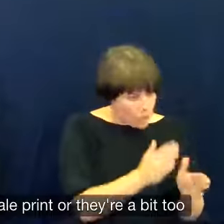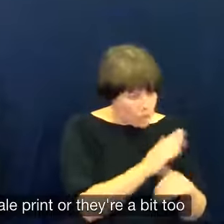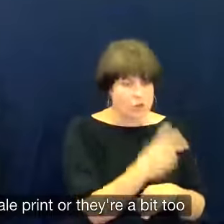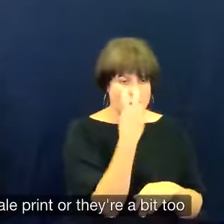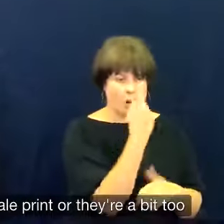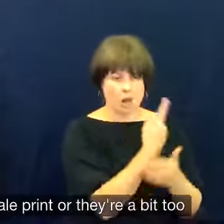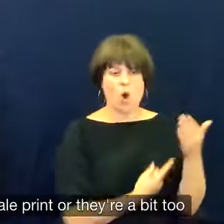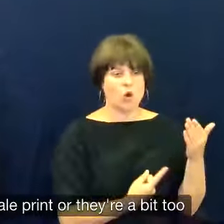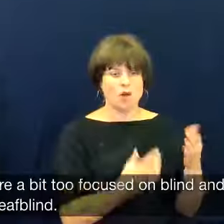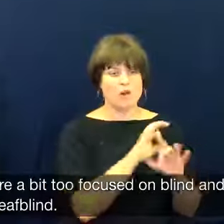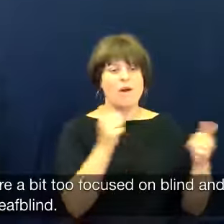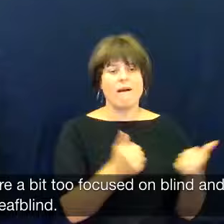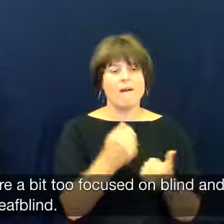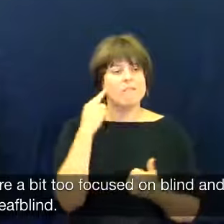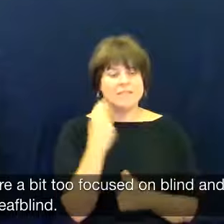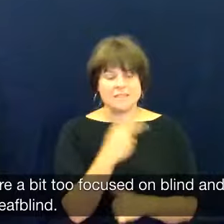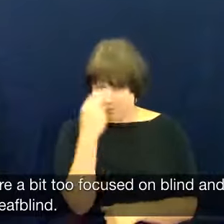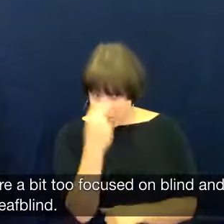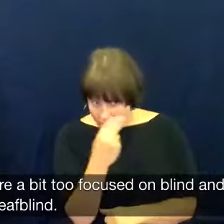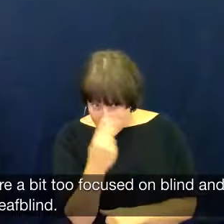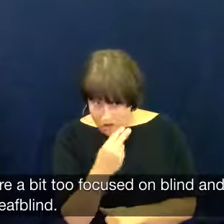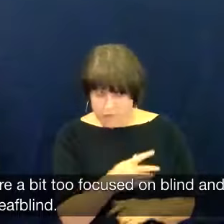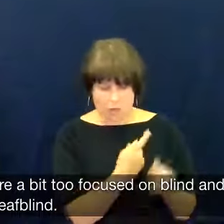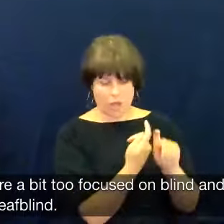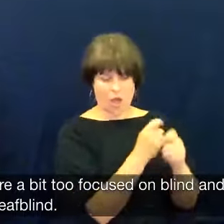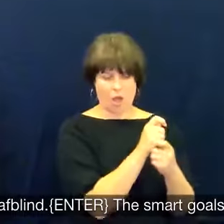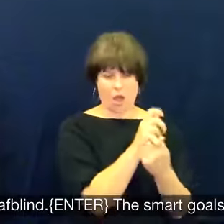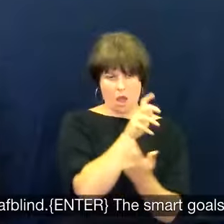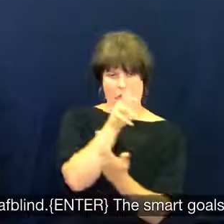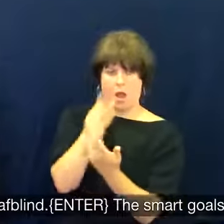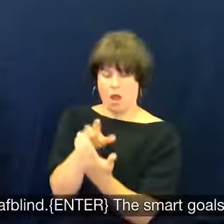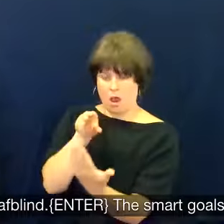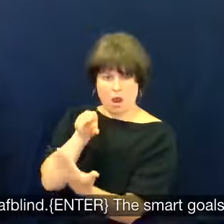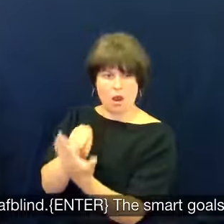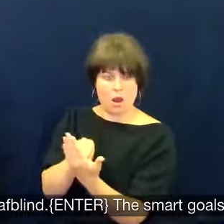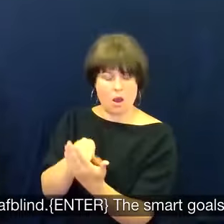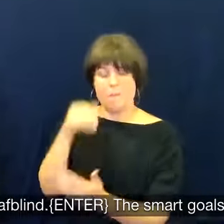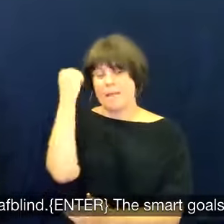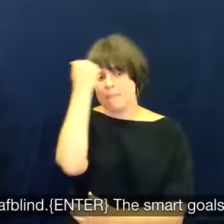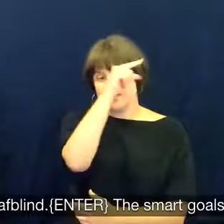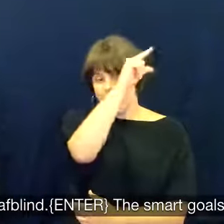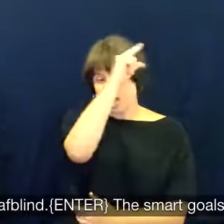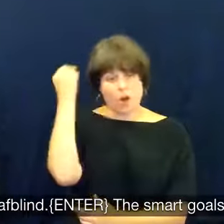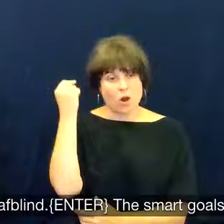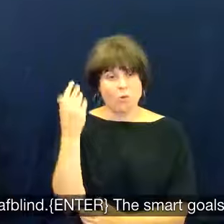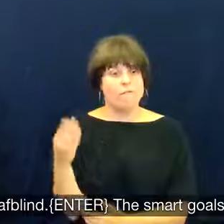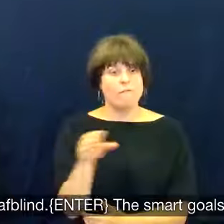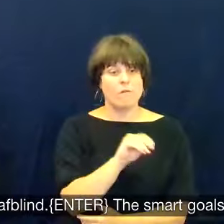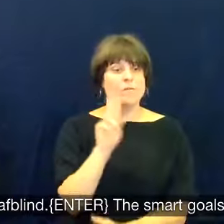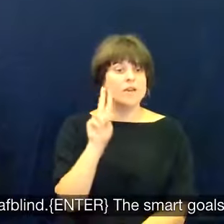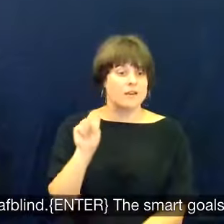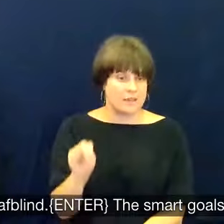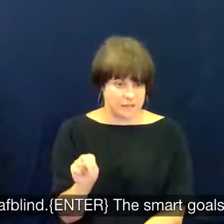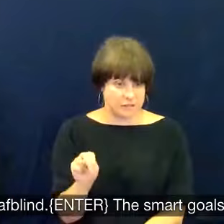deafblind. But the SMART goals came from a website, and the United Nations themes came from a different resource as